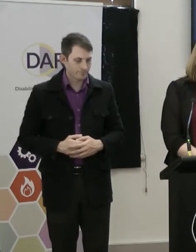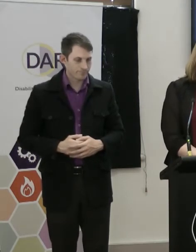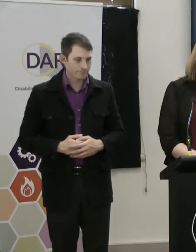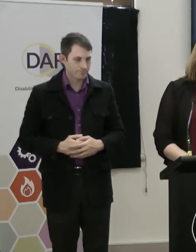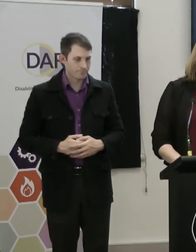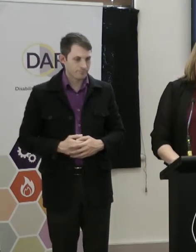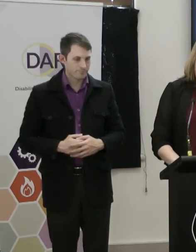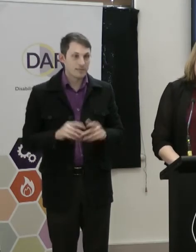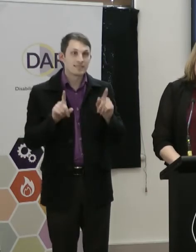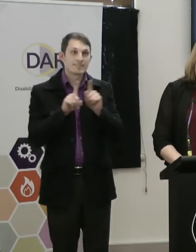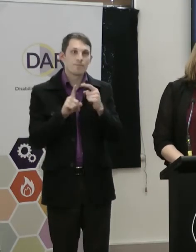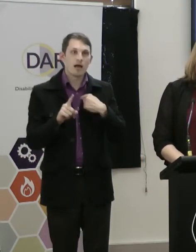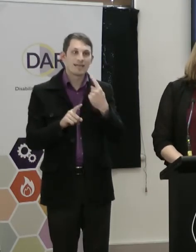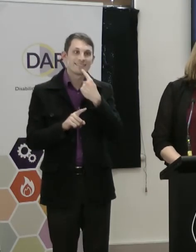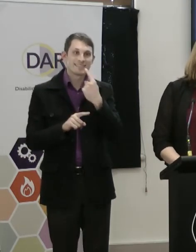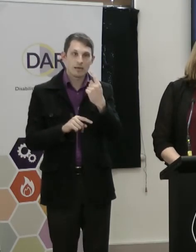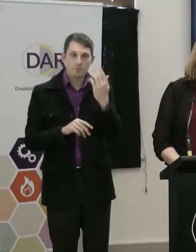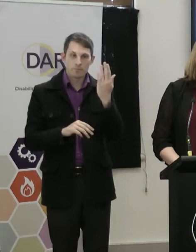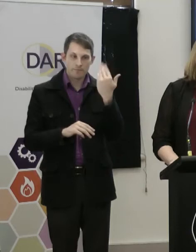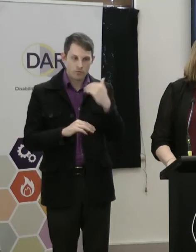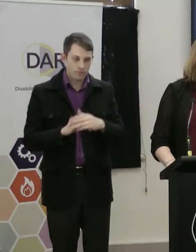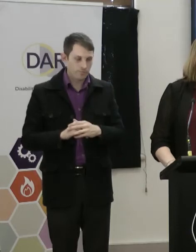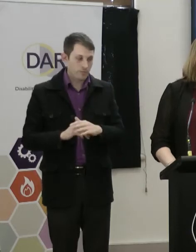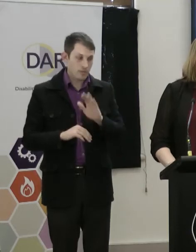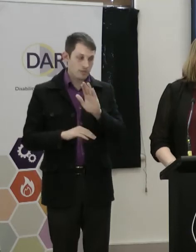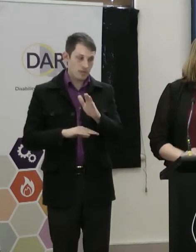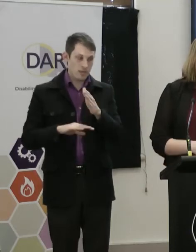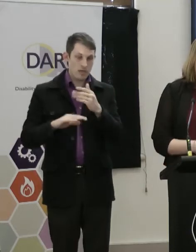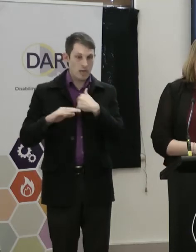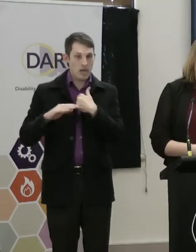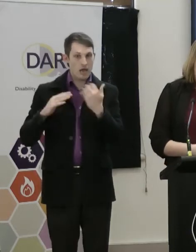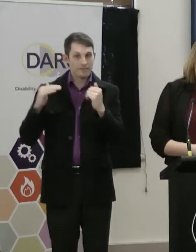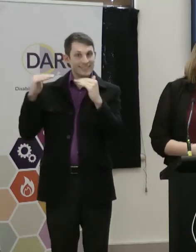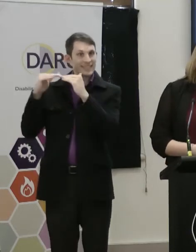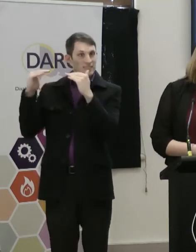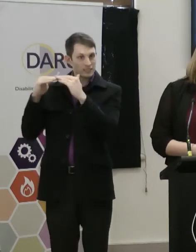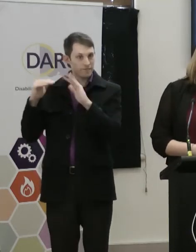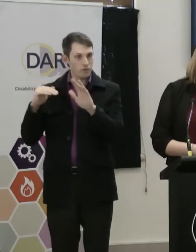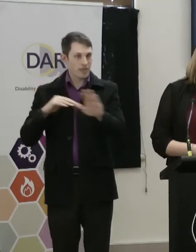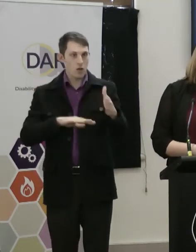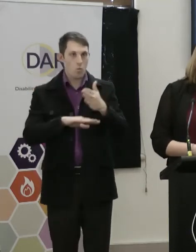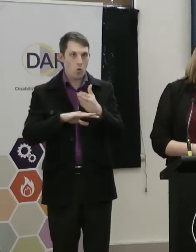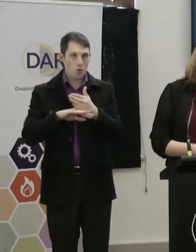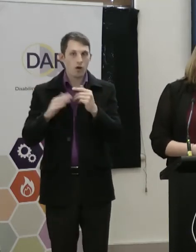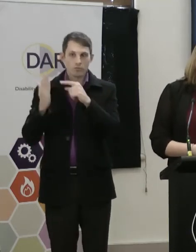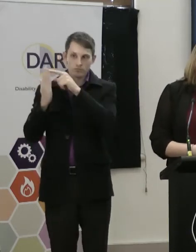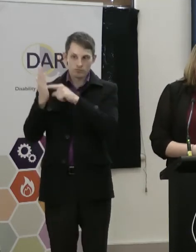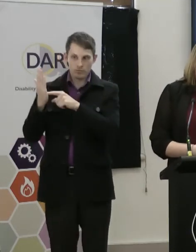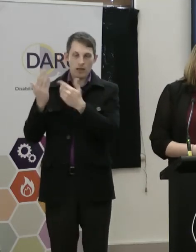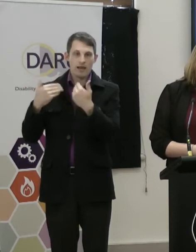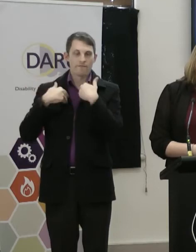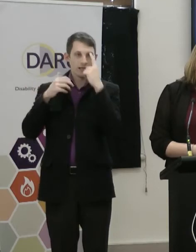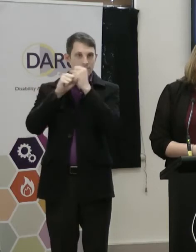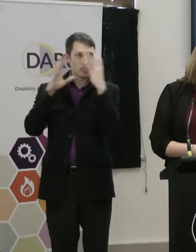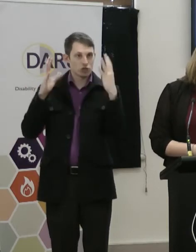So as I said before, the practice standards set the benchmark for the expectations of a provider. There's a core